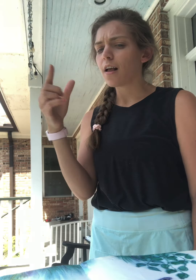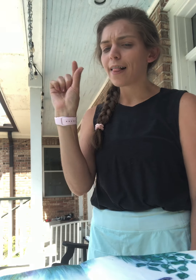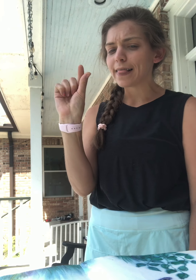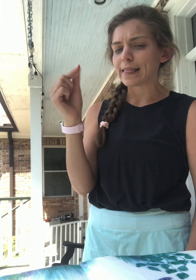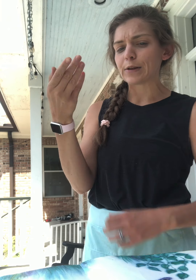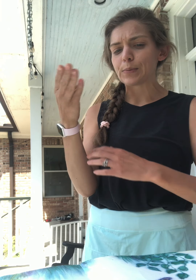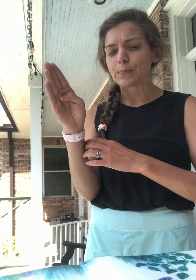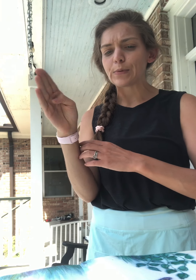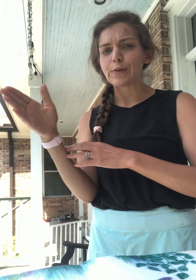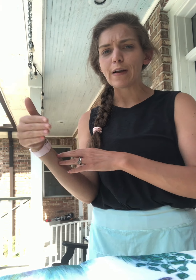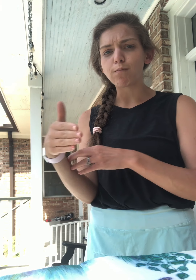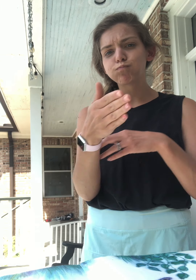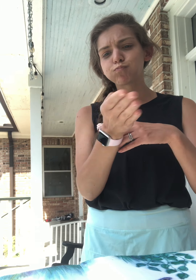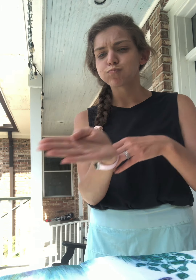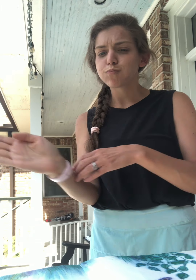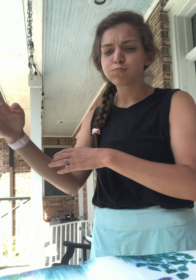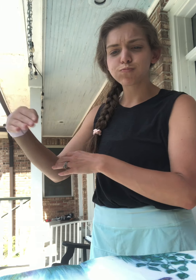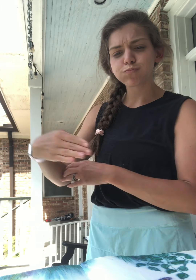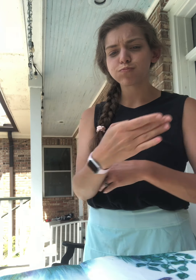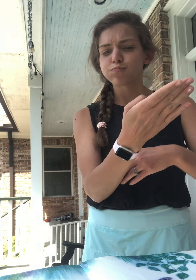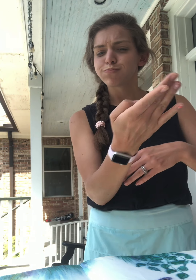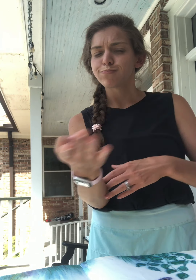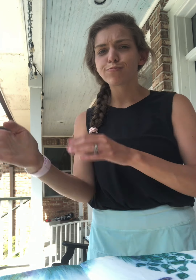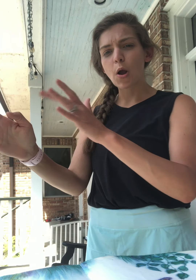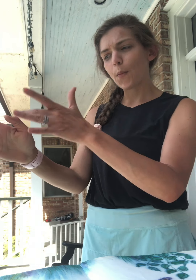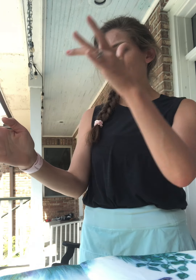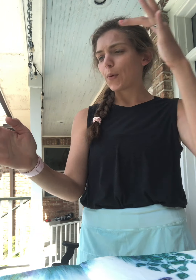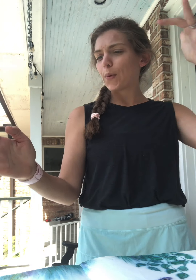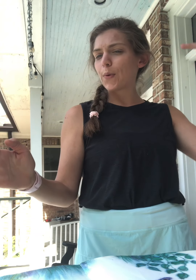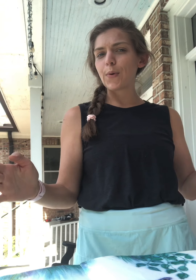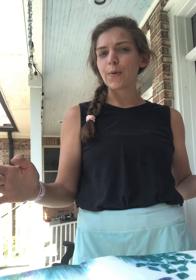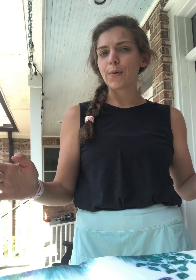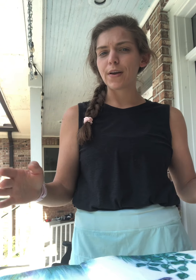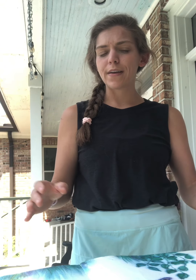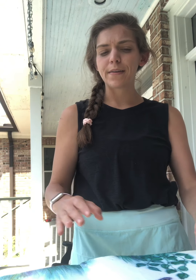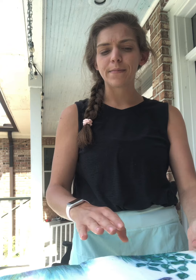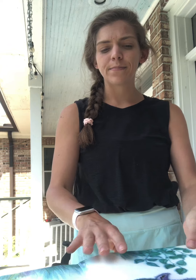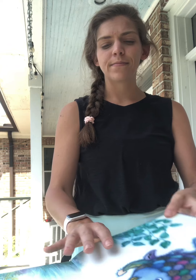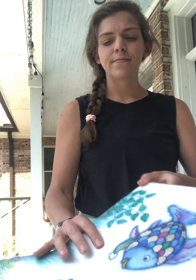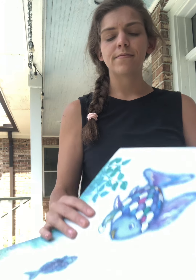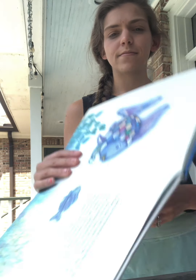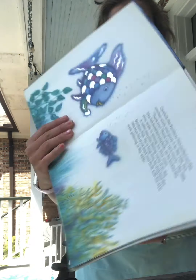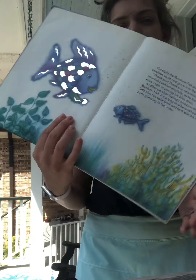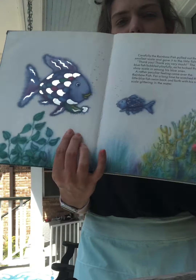time, he watched the little blue fish swim back and forth with his new scale glittering in the water.